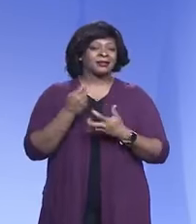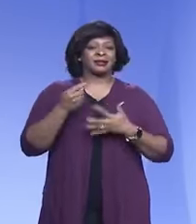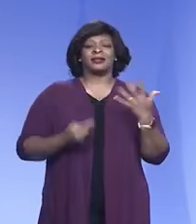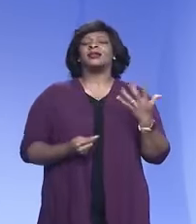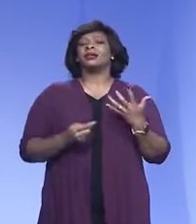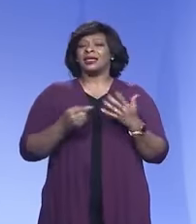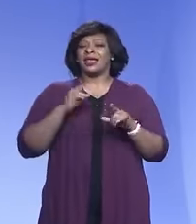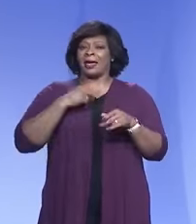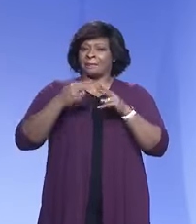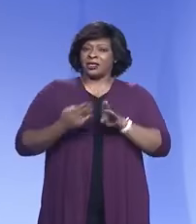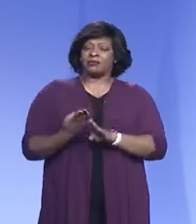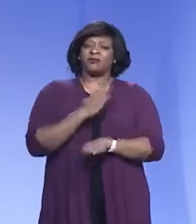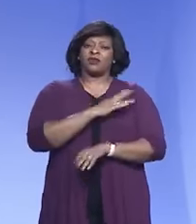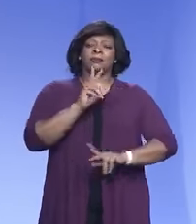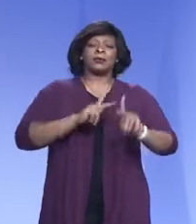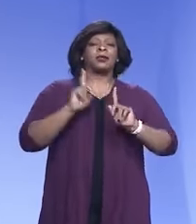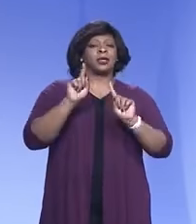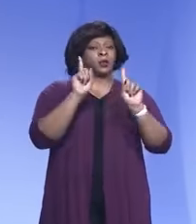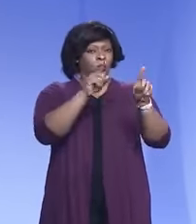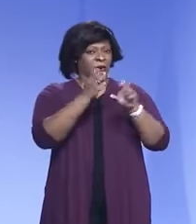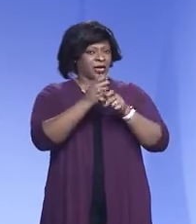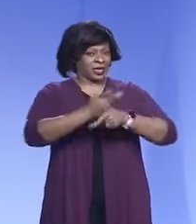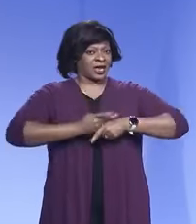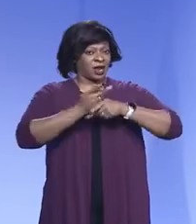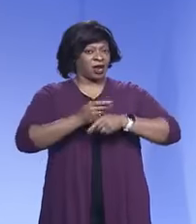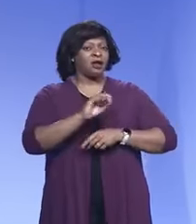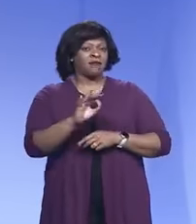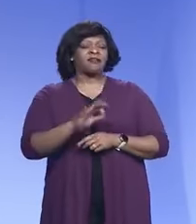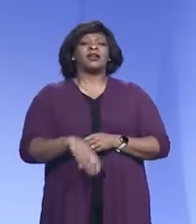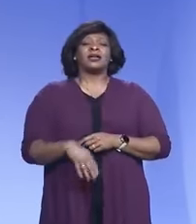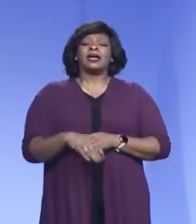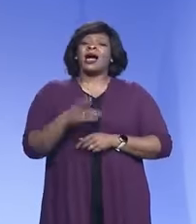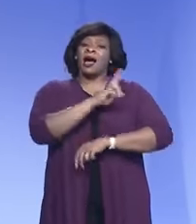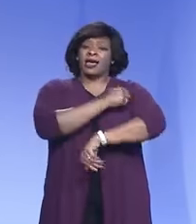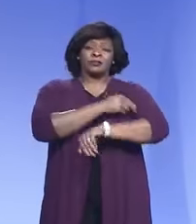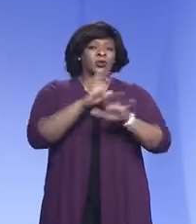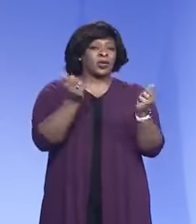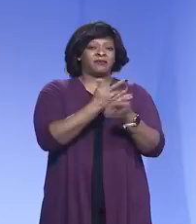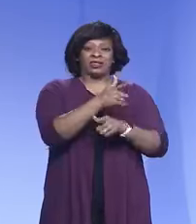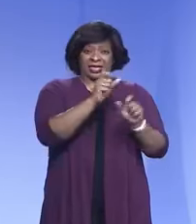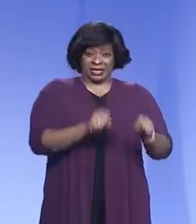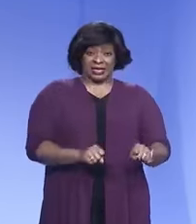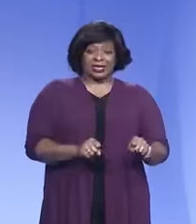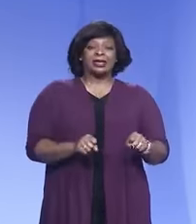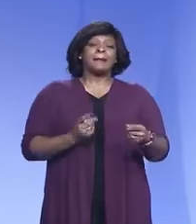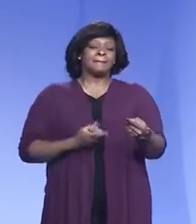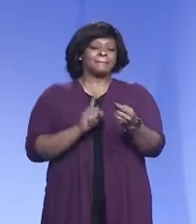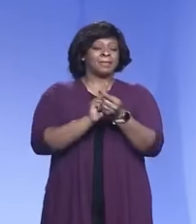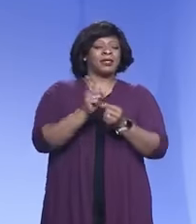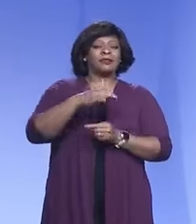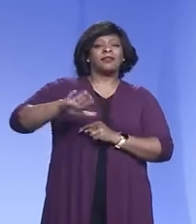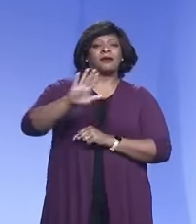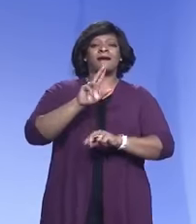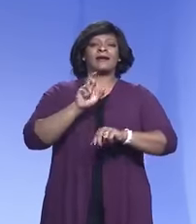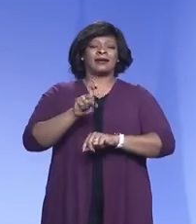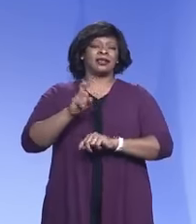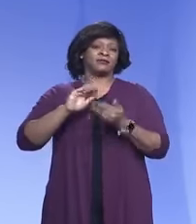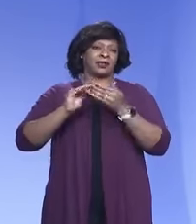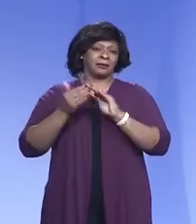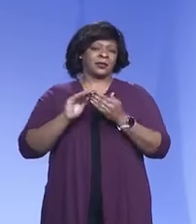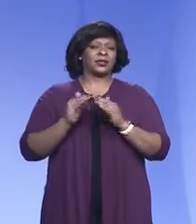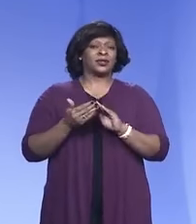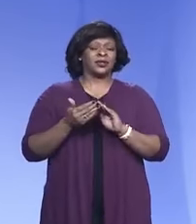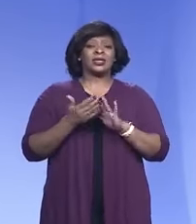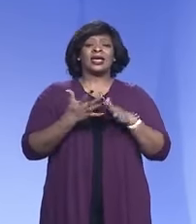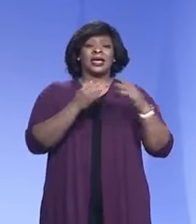it's really important that people seek care, and the hospital systems are doing everything that they can to meet the needs of this community